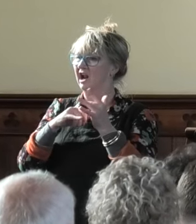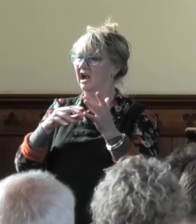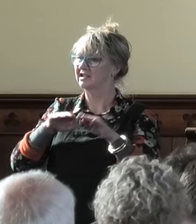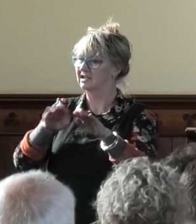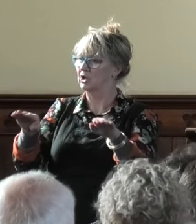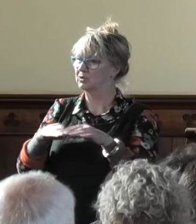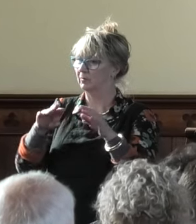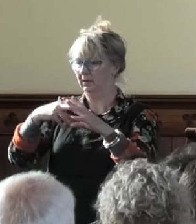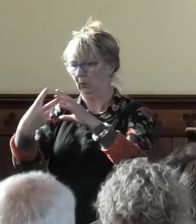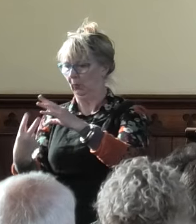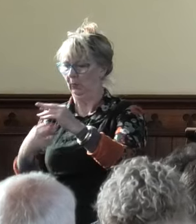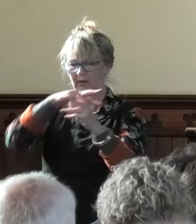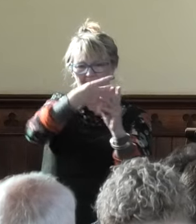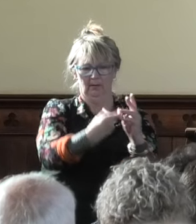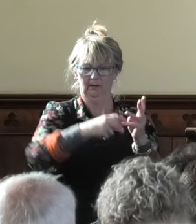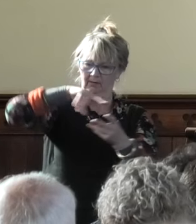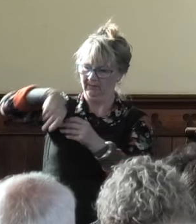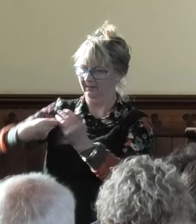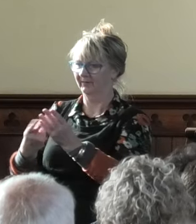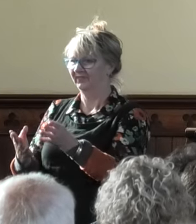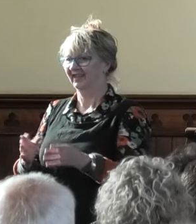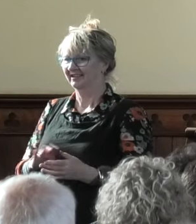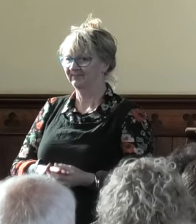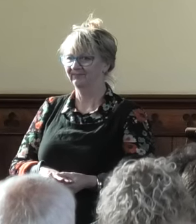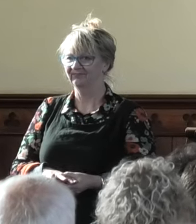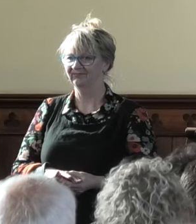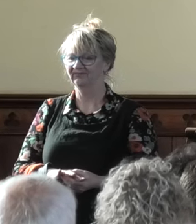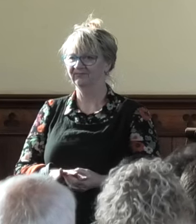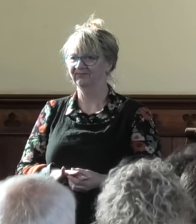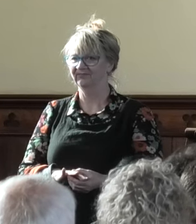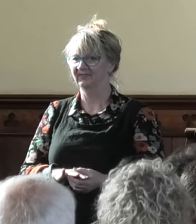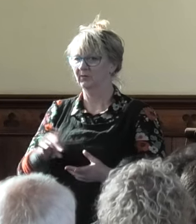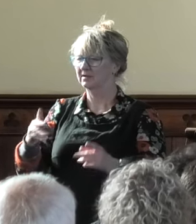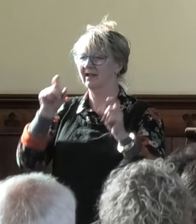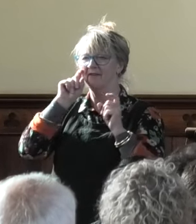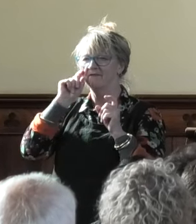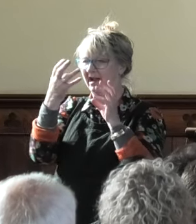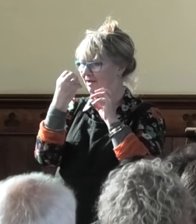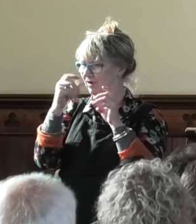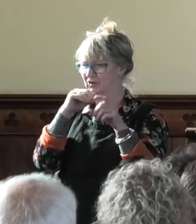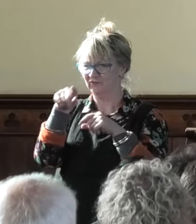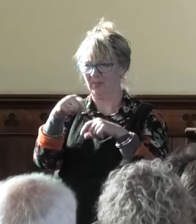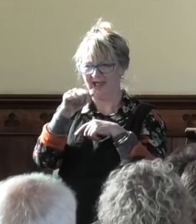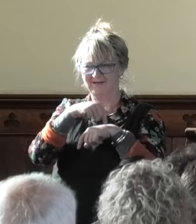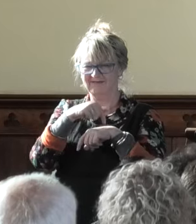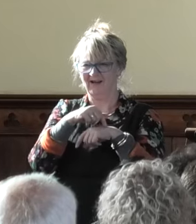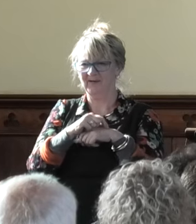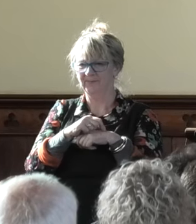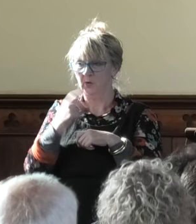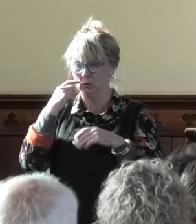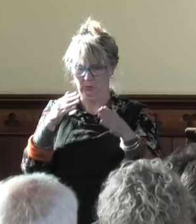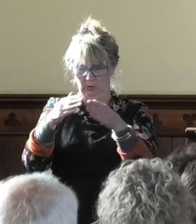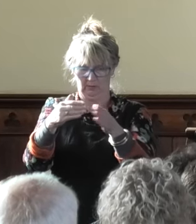Funnily enough, we had the pool to ourselves. Maybe everybody just left. And Corrie took some funny photos as we attempted to each head to a corner of the